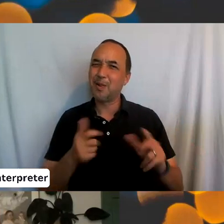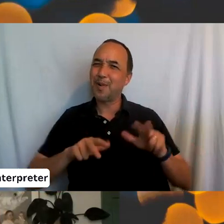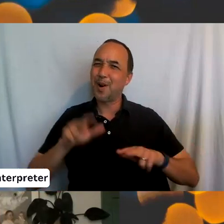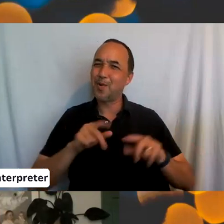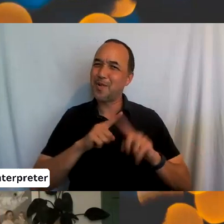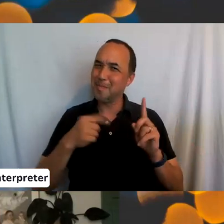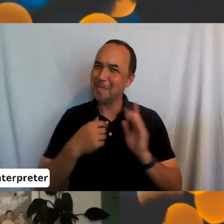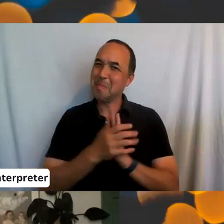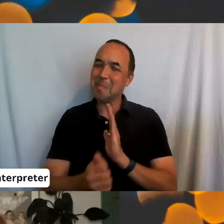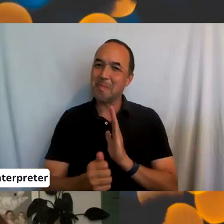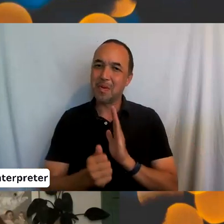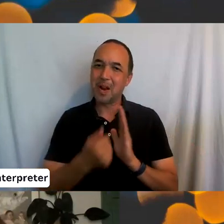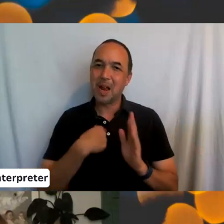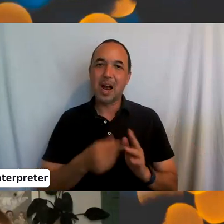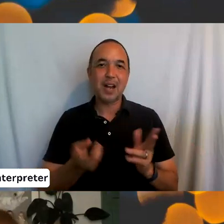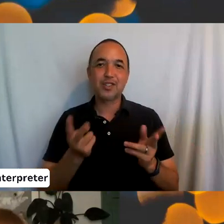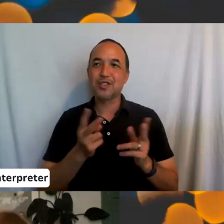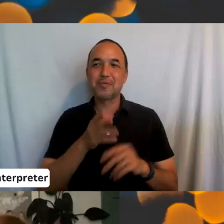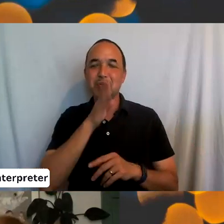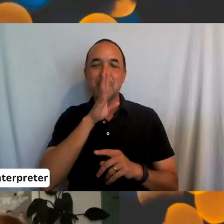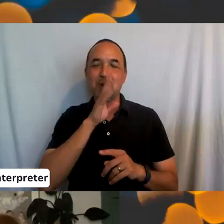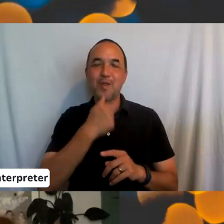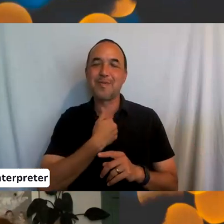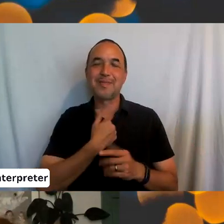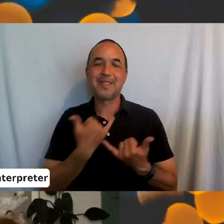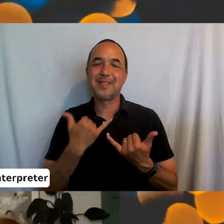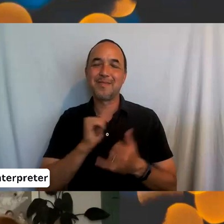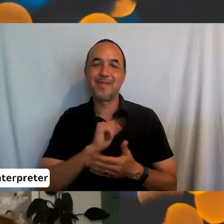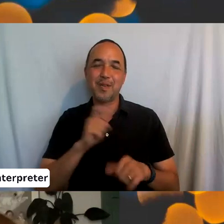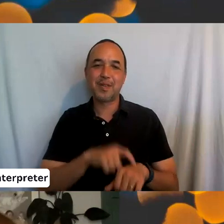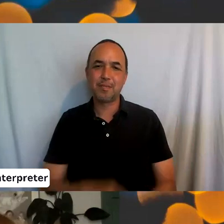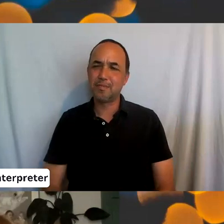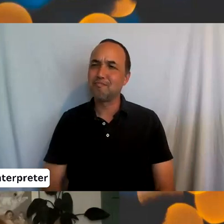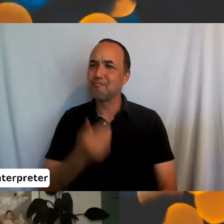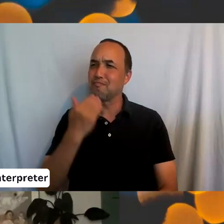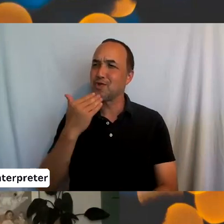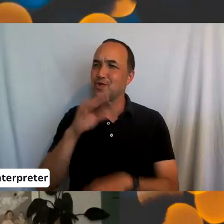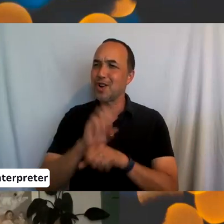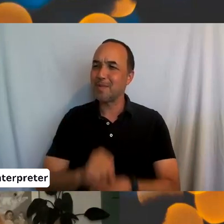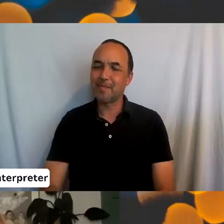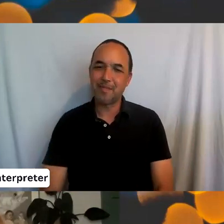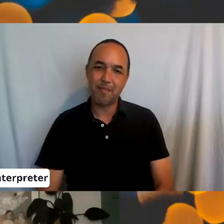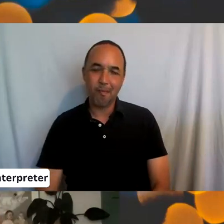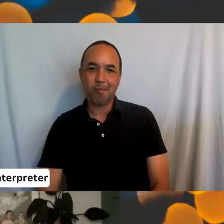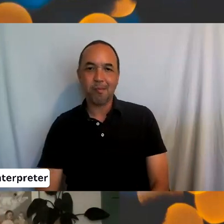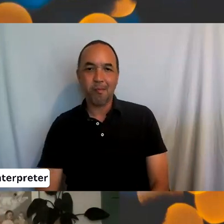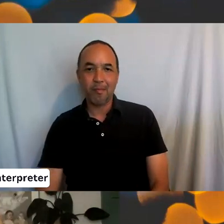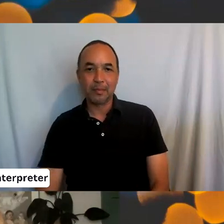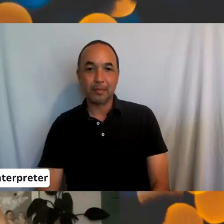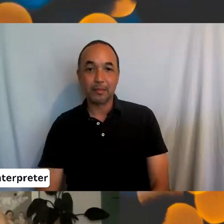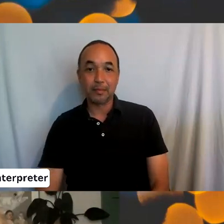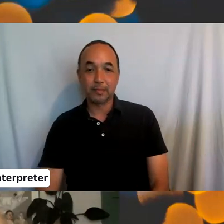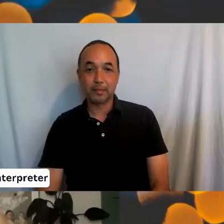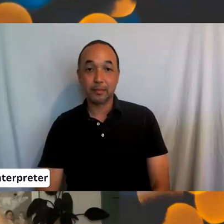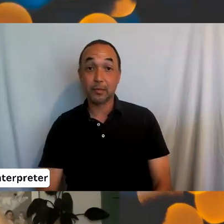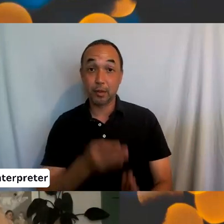the years. I just talk to myself now all the time. A good habit to have. So before we